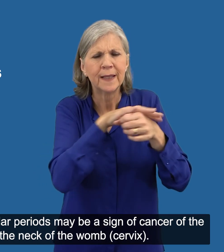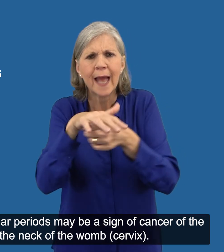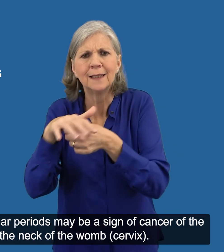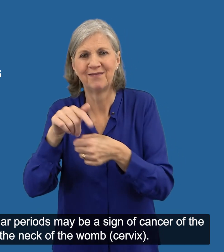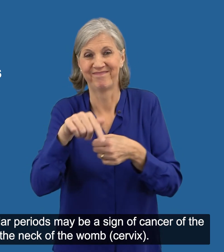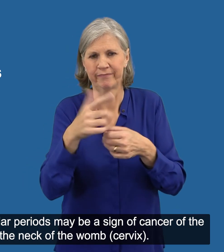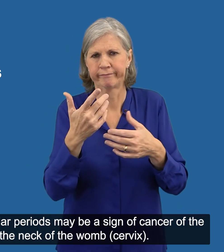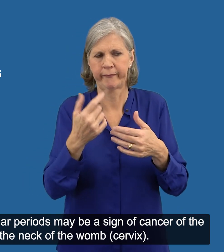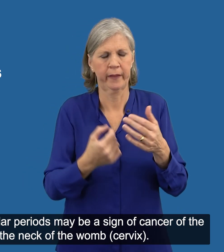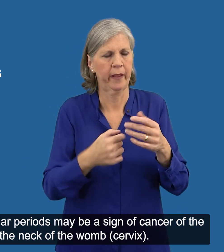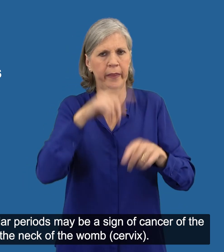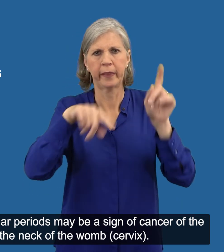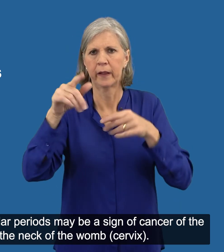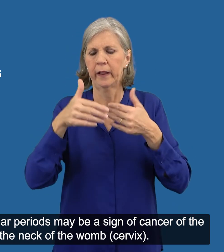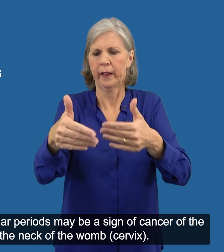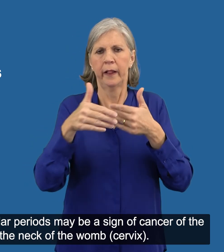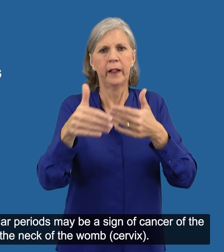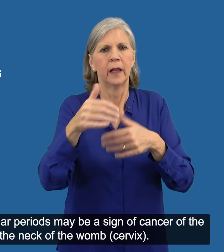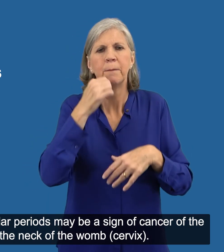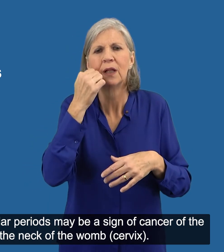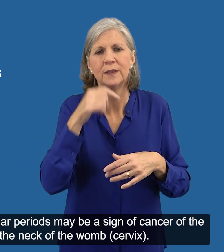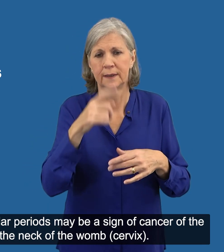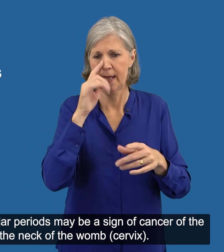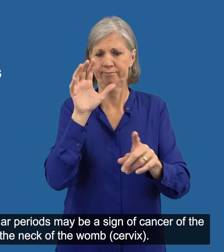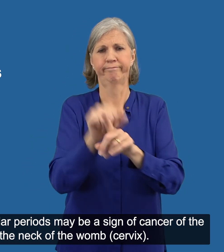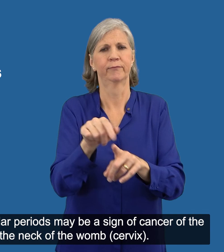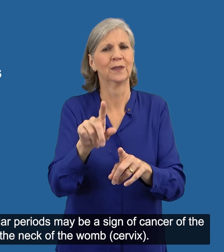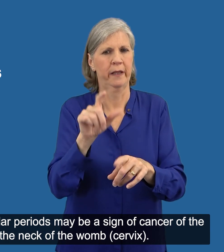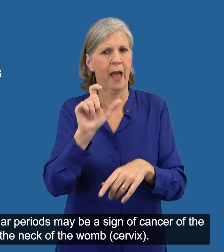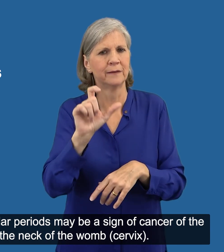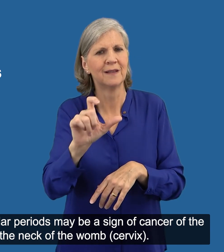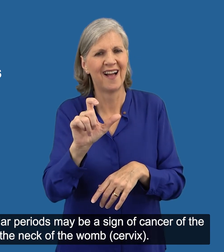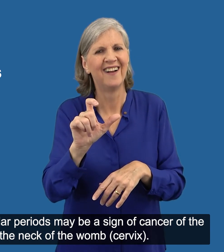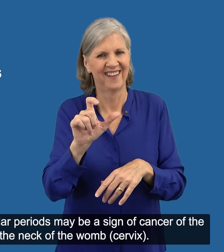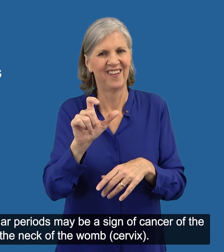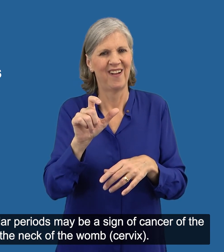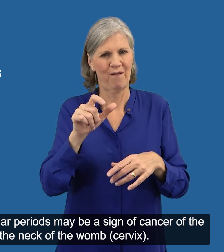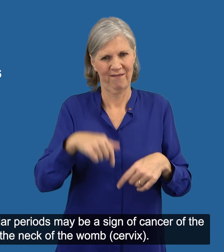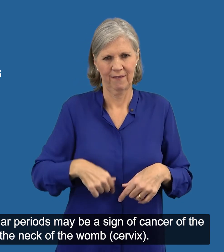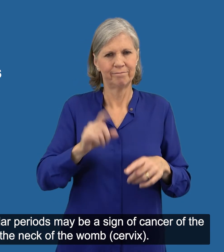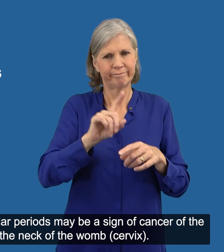In rare cases, irregular periods may be a sign of cancer of the womb or the neck of the womb,